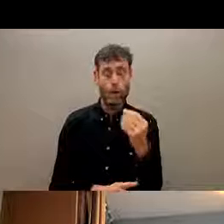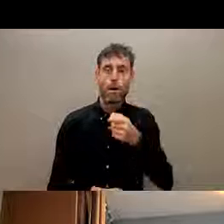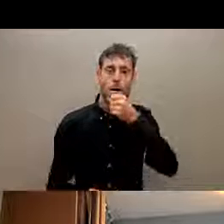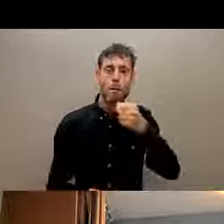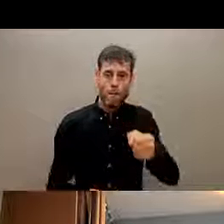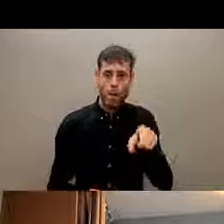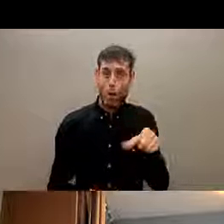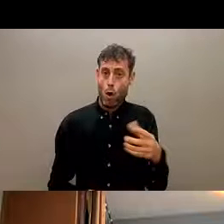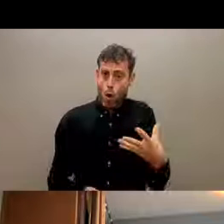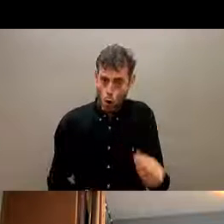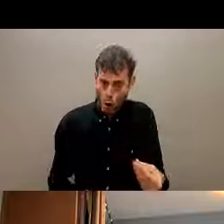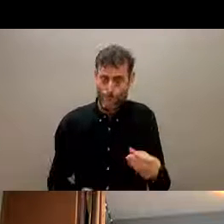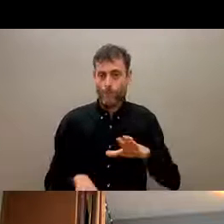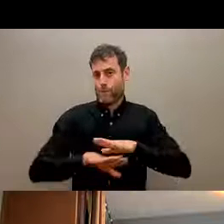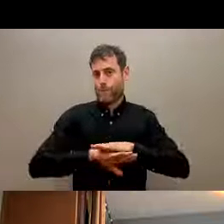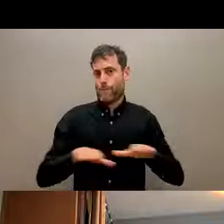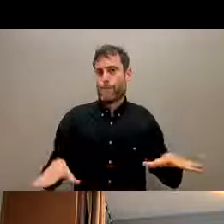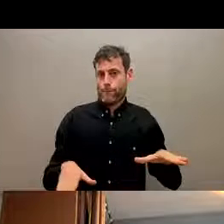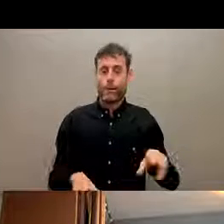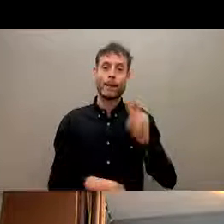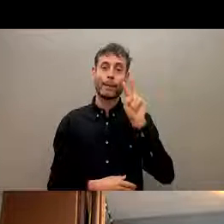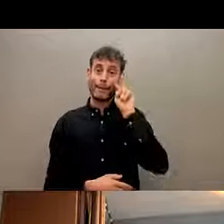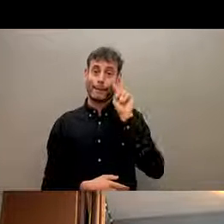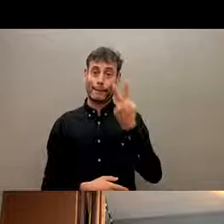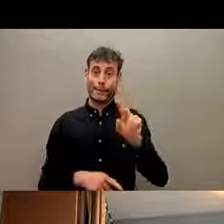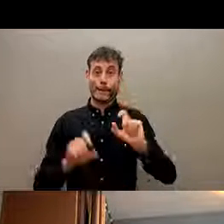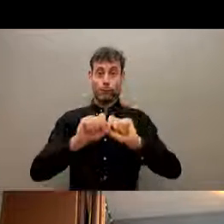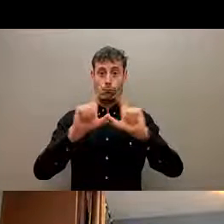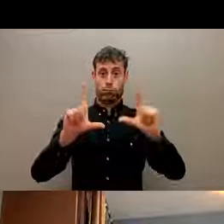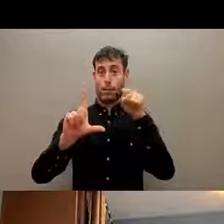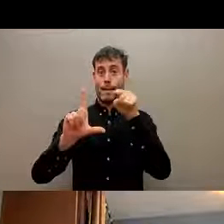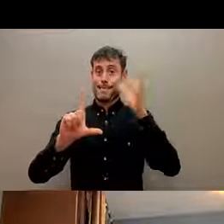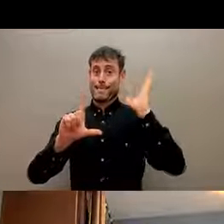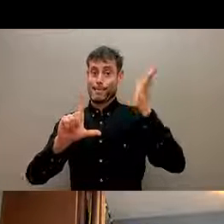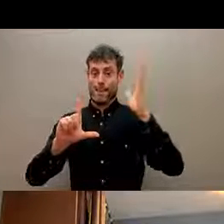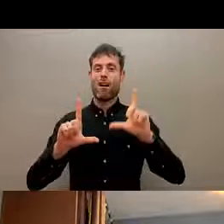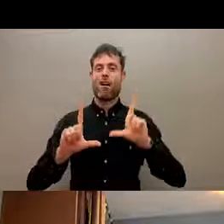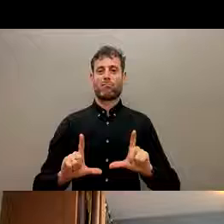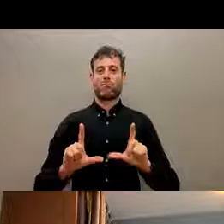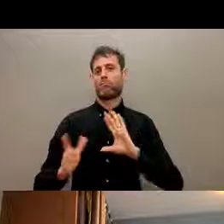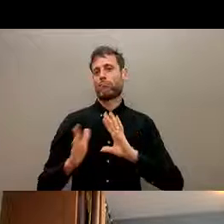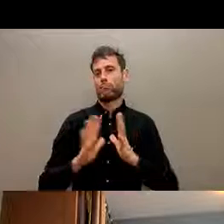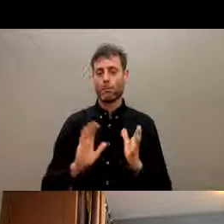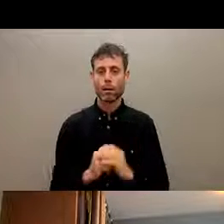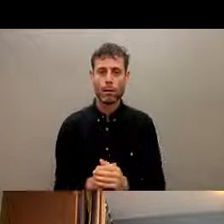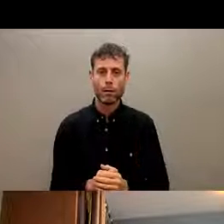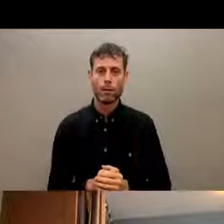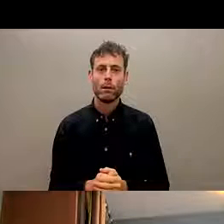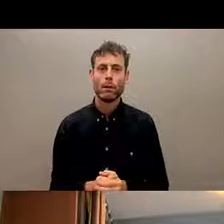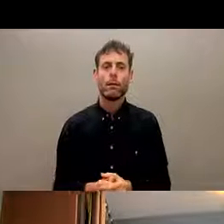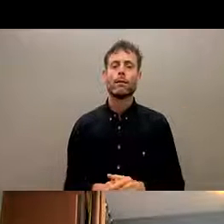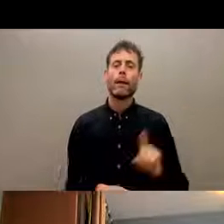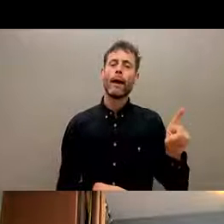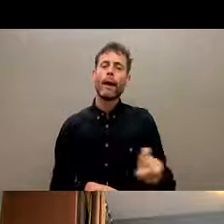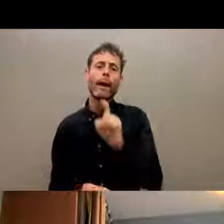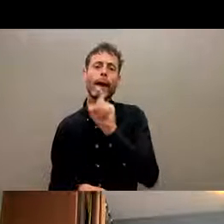so that only the speakers are visible. We recommend using the gallery function so that you can see speakers down the